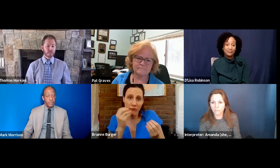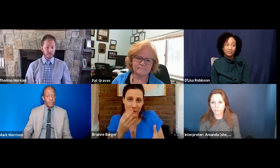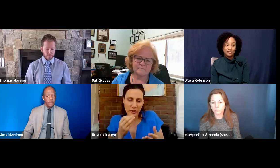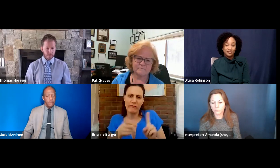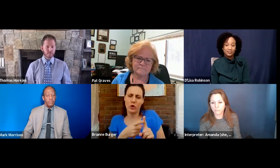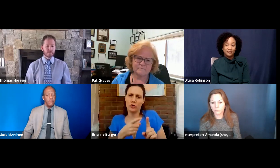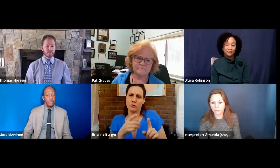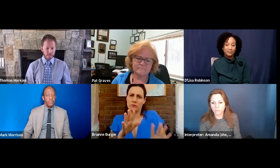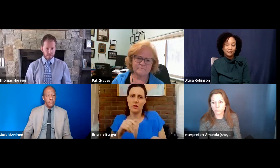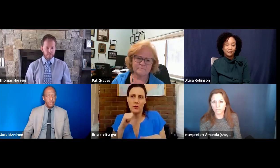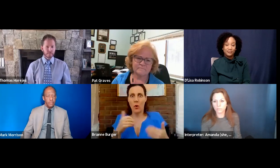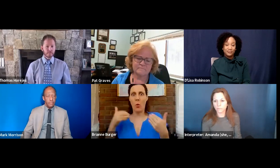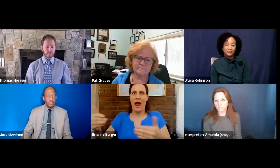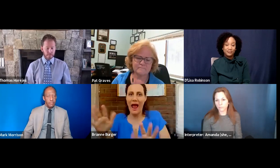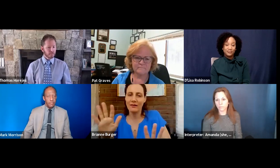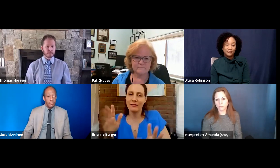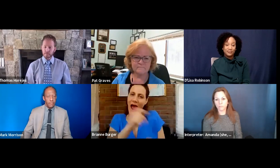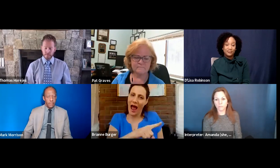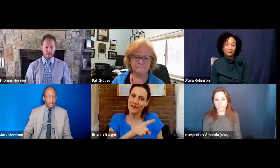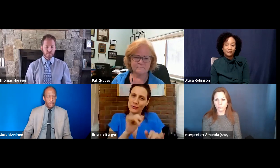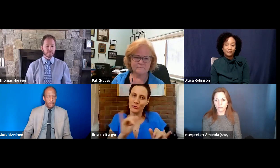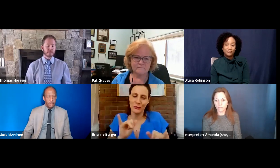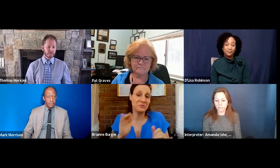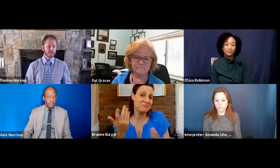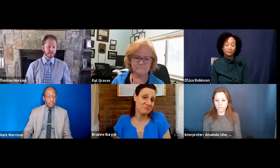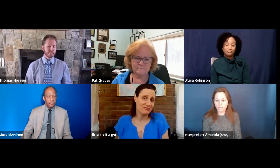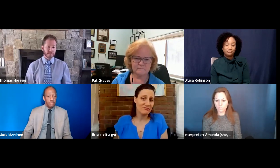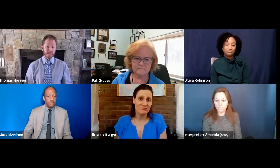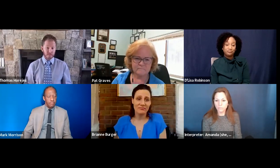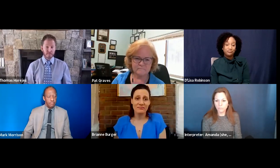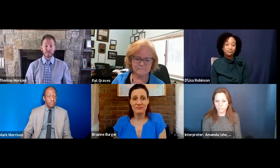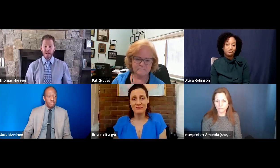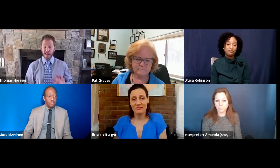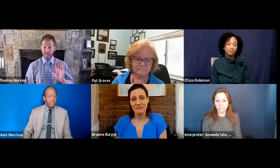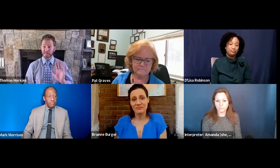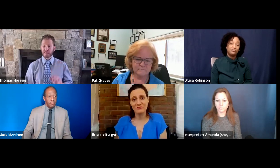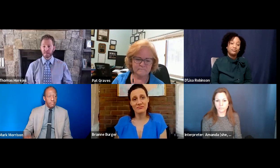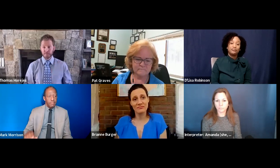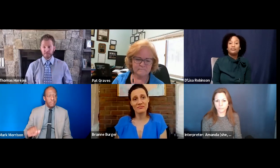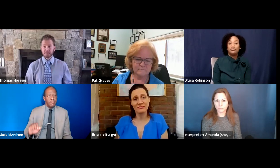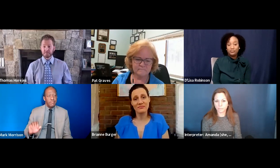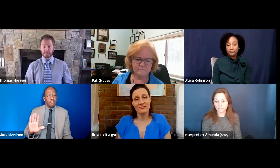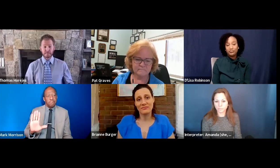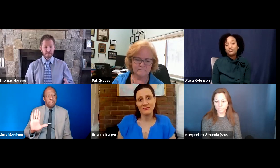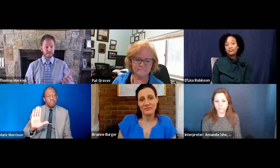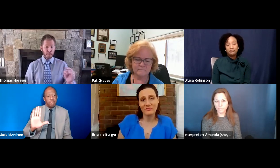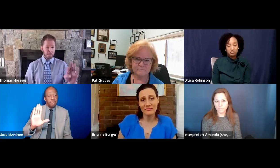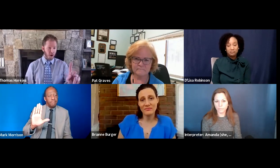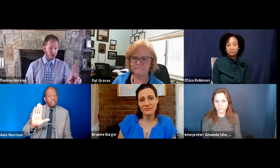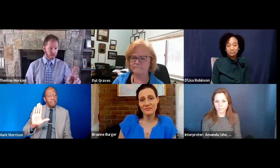information with the agency. I don't want you to just do that without looping them in that conversation.